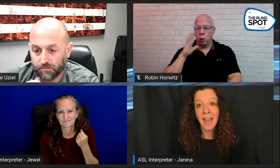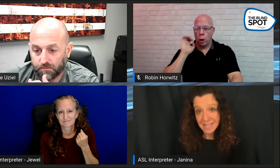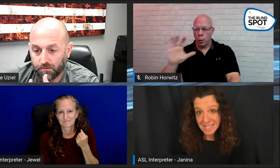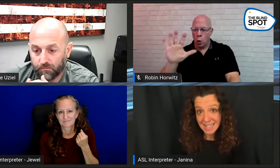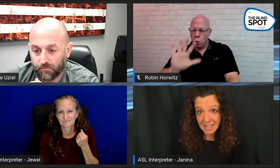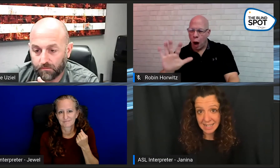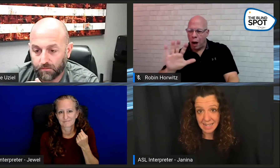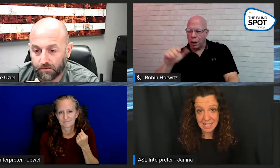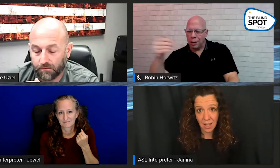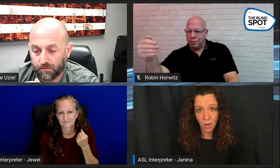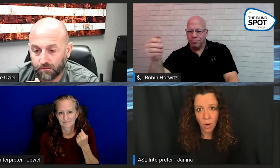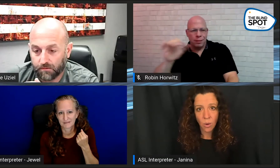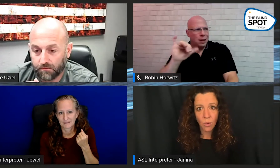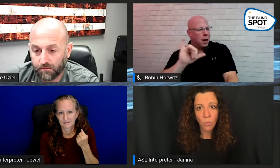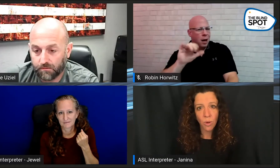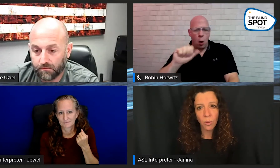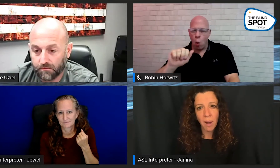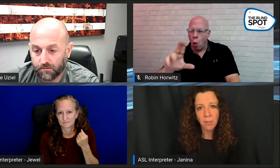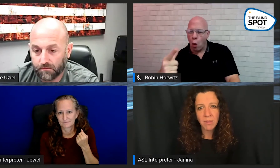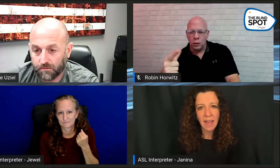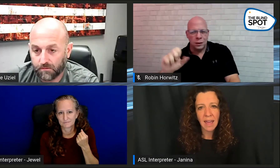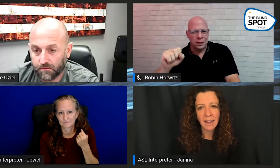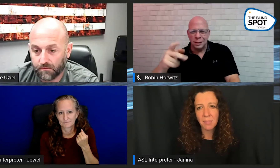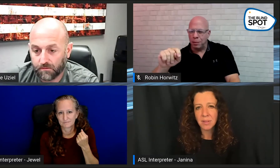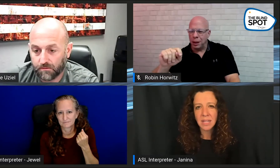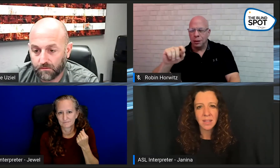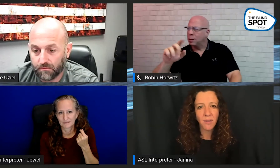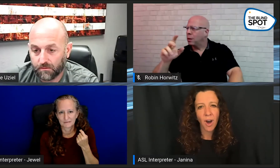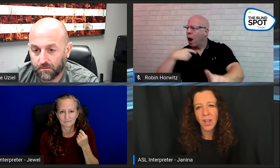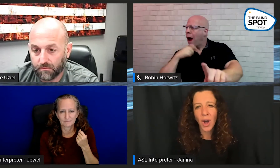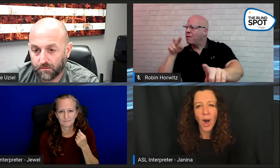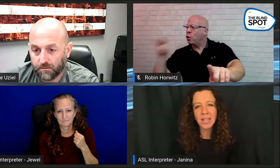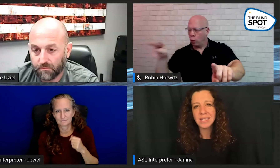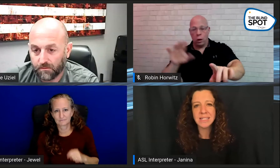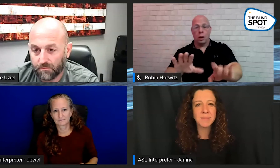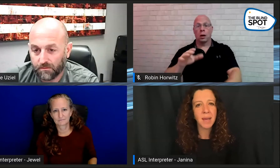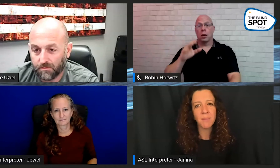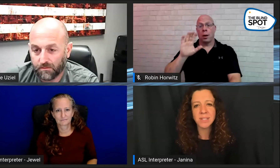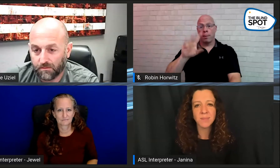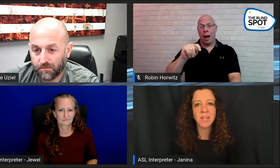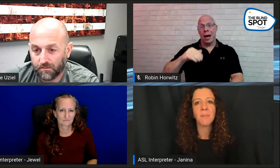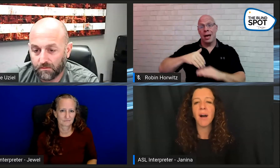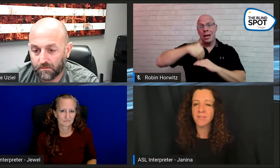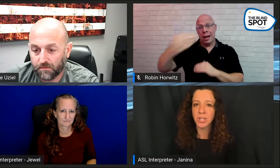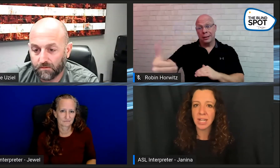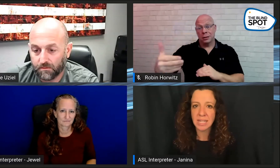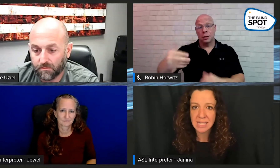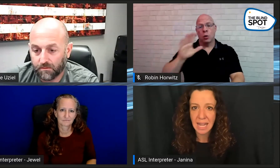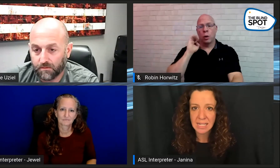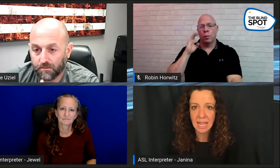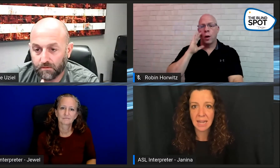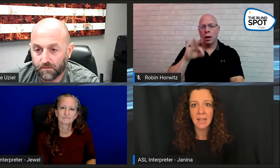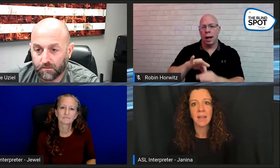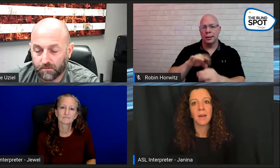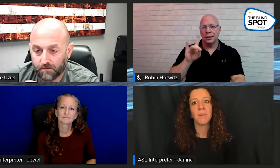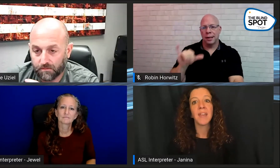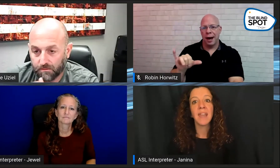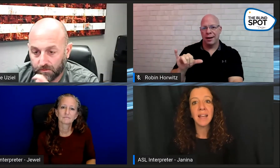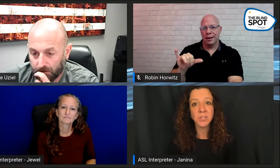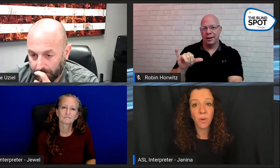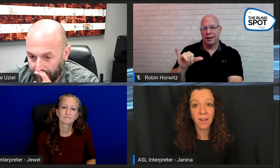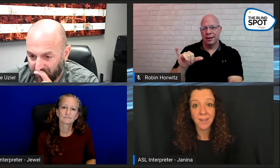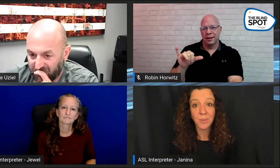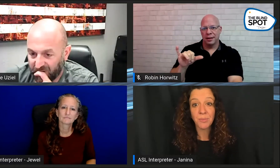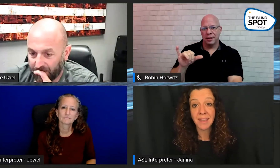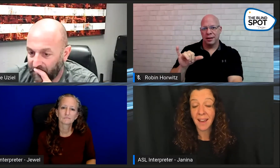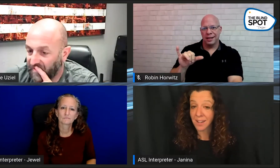Now the next 90-day cycle will probably end, I believe, in August, September sometime. I'll have to look at the exact date. But the